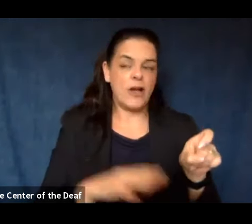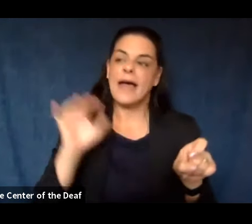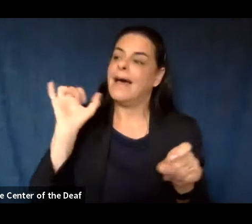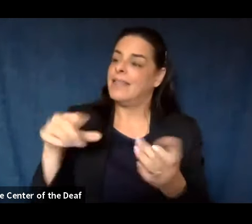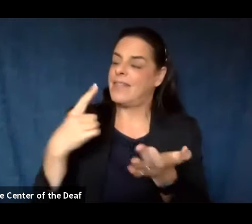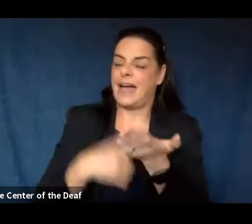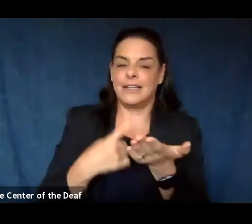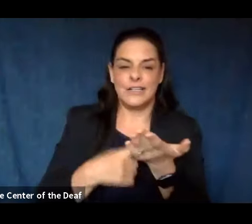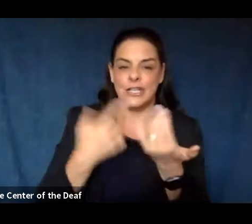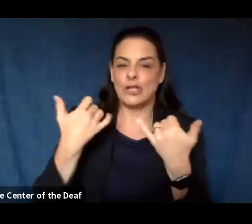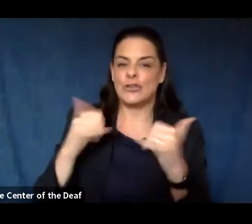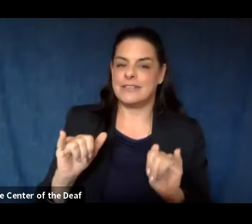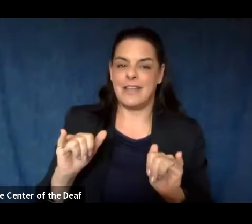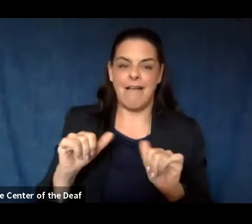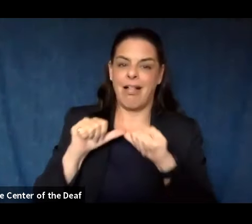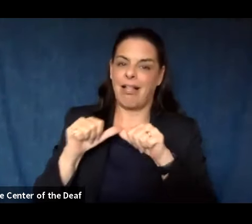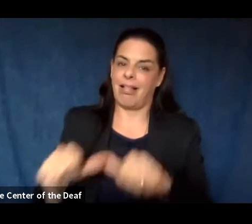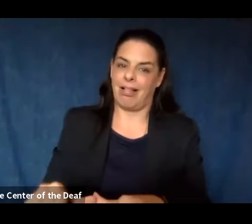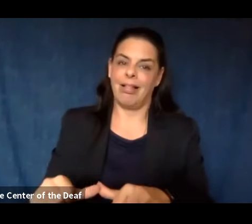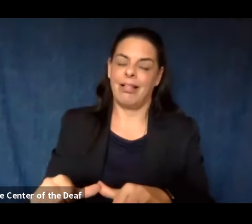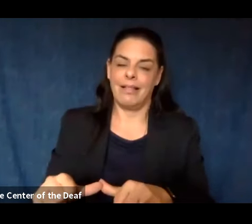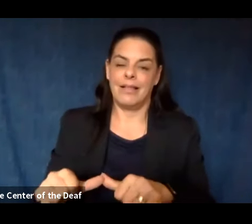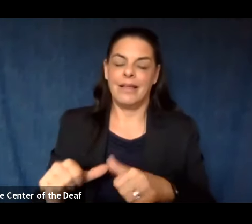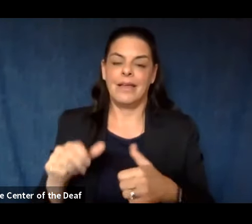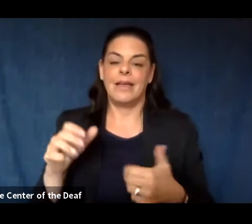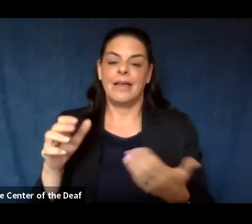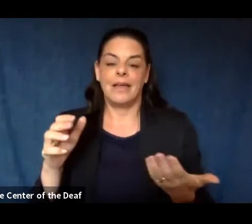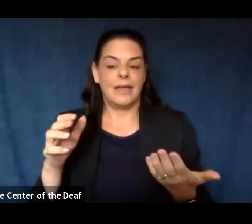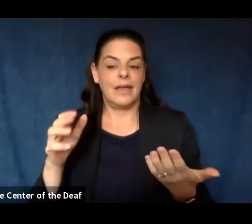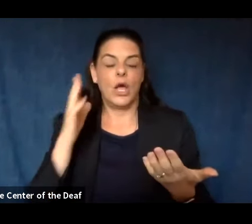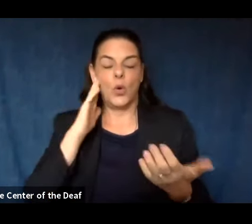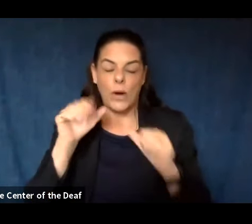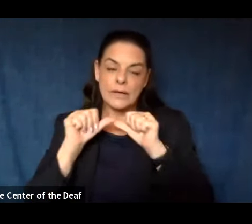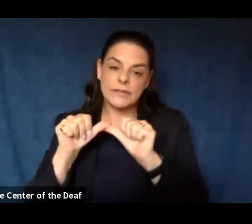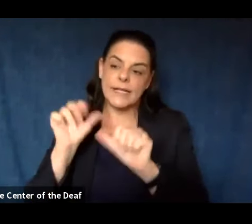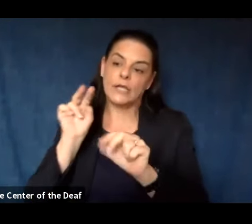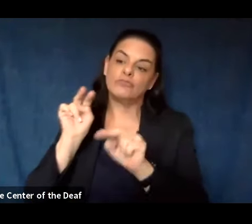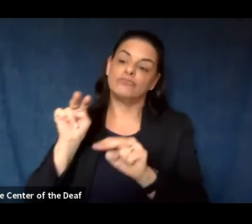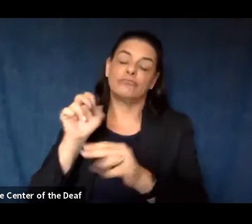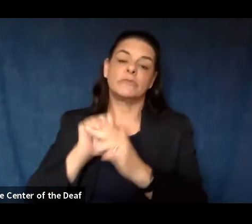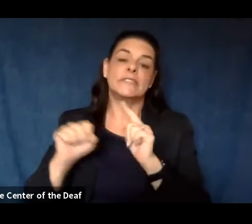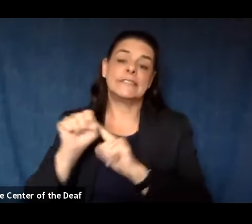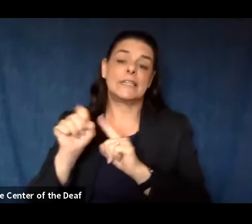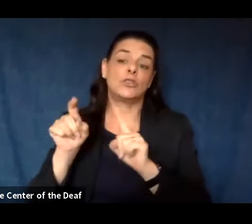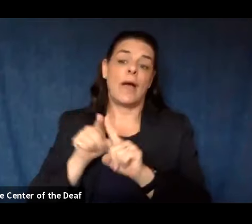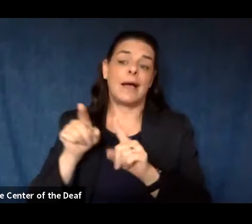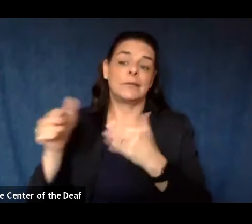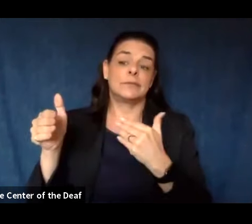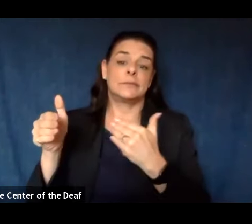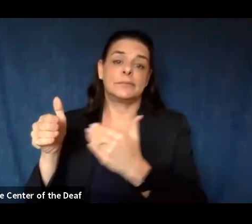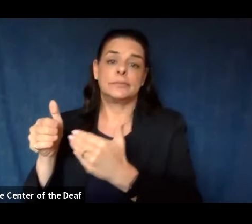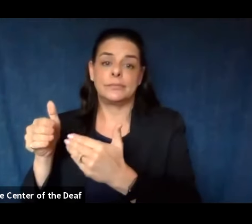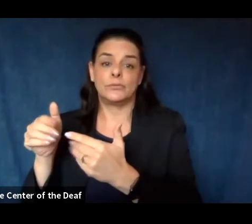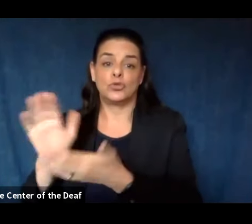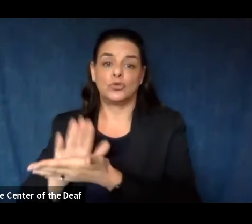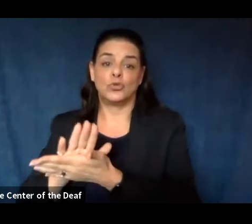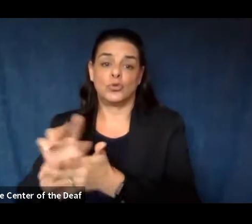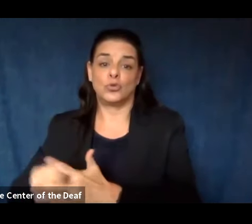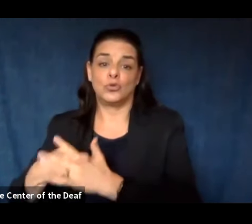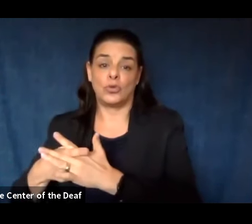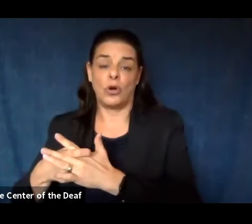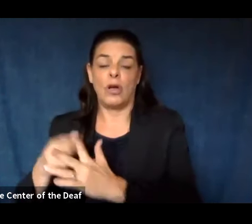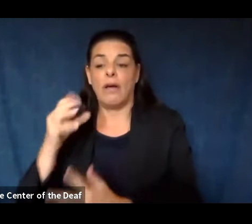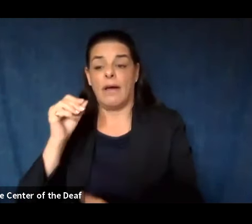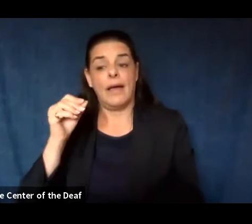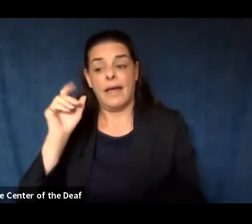that still is ongoing, and we're going to continue looking at what the situation is as it gets closer to the school year, and ultimately